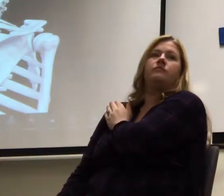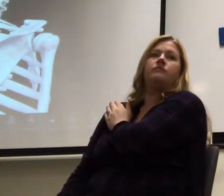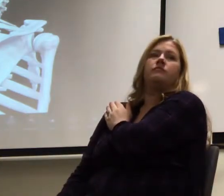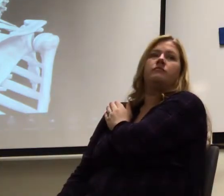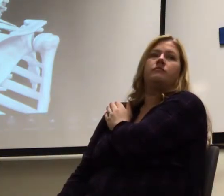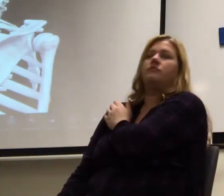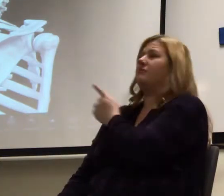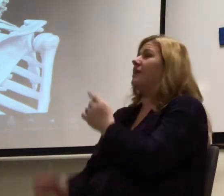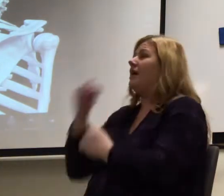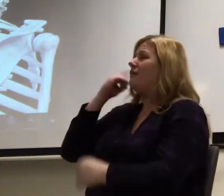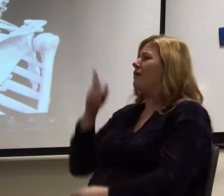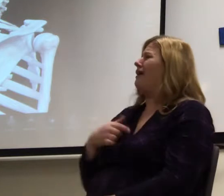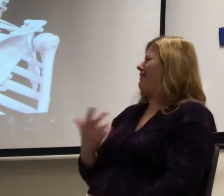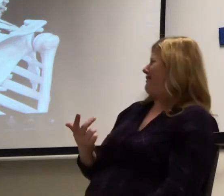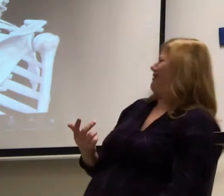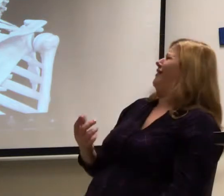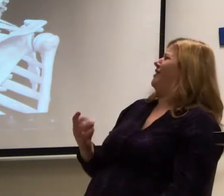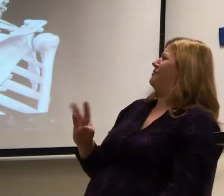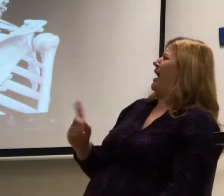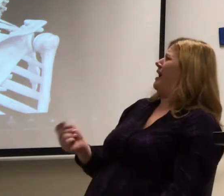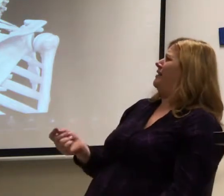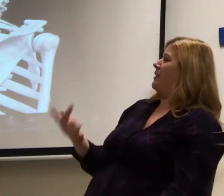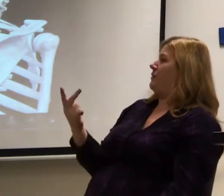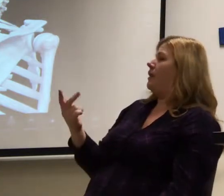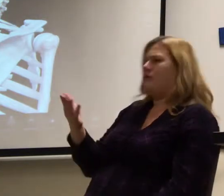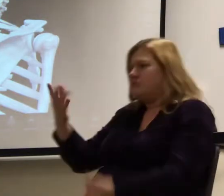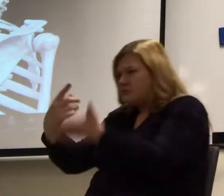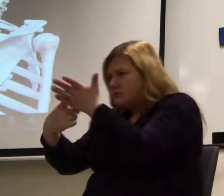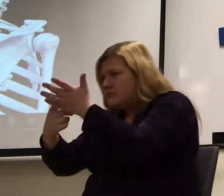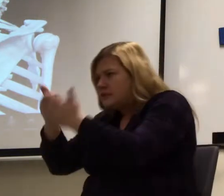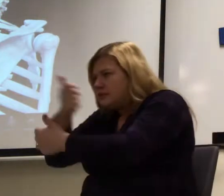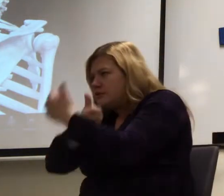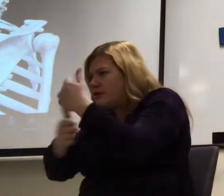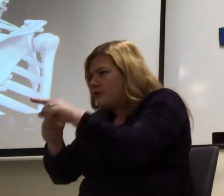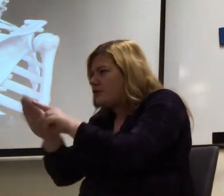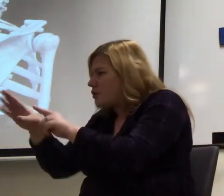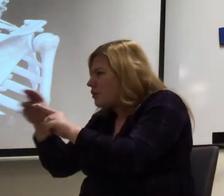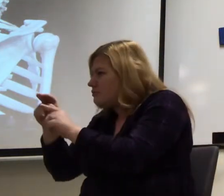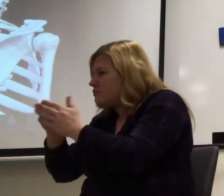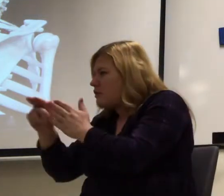If you're like, what are the 3? Well, talk about it with your neighbor. Look at your notes. They're there.